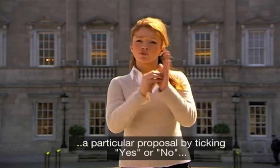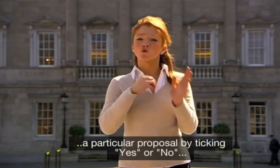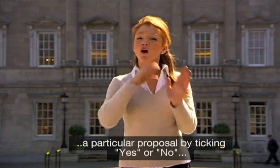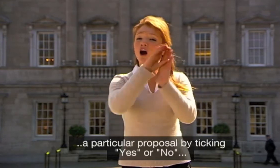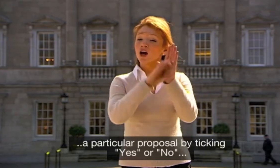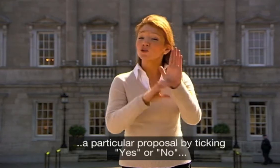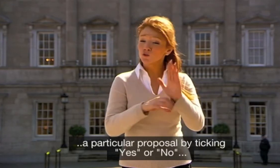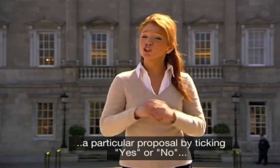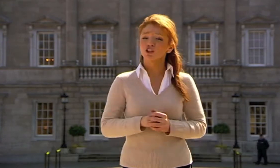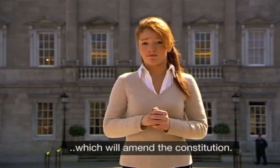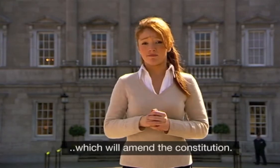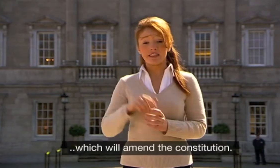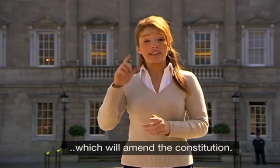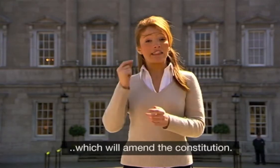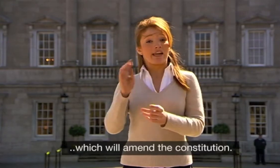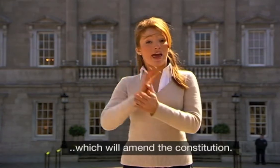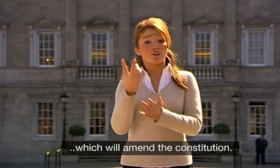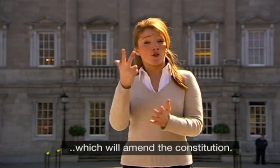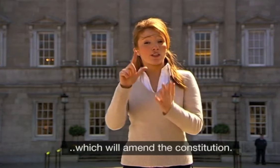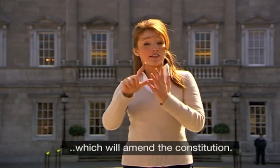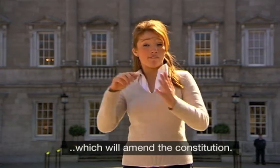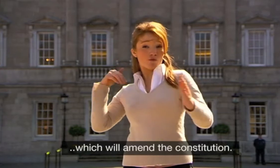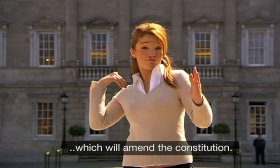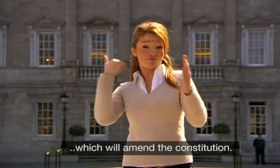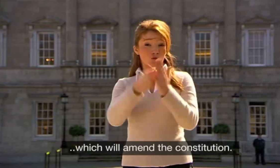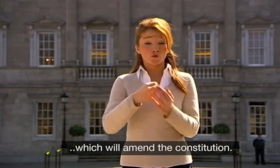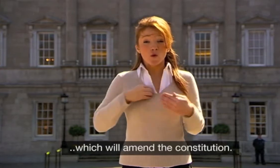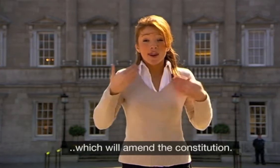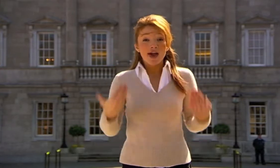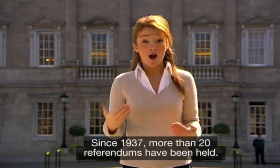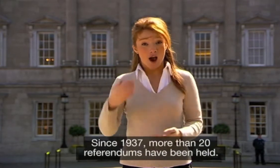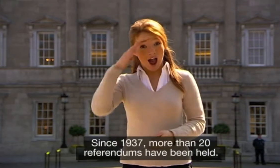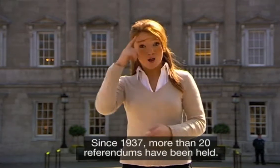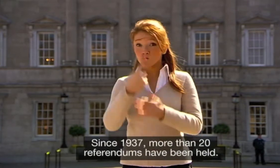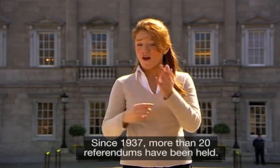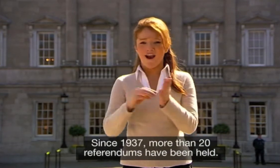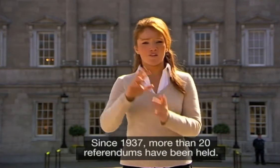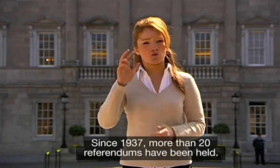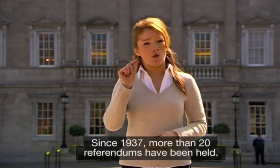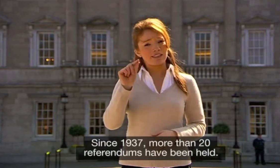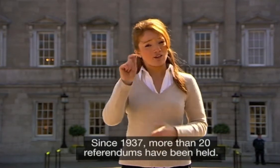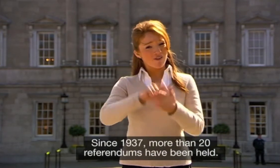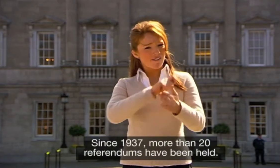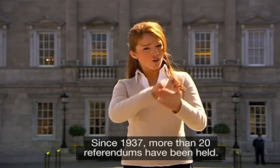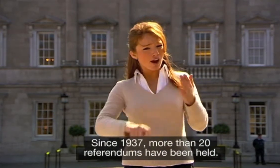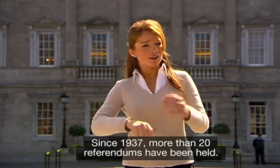or no, which will amend the Constitution. Since 1937, more than